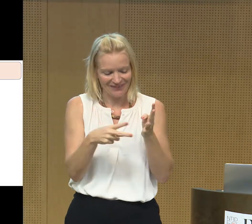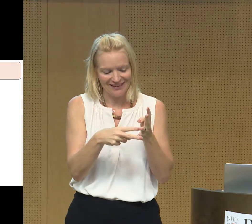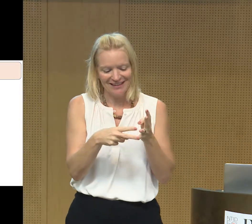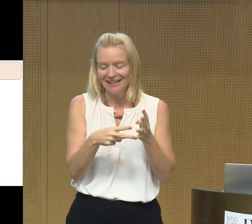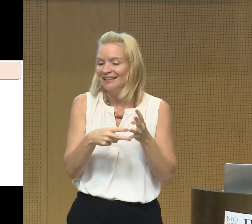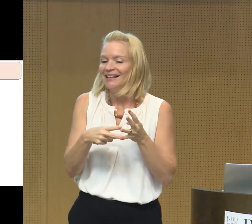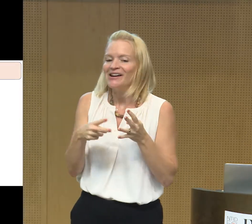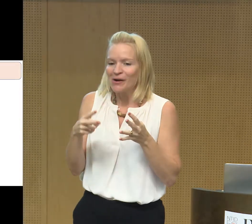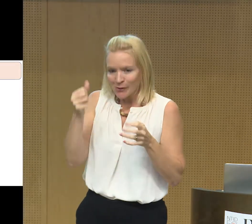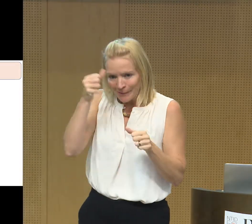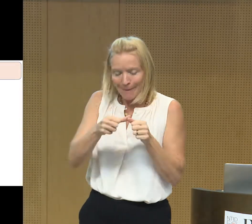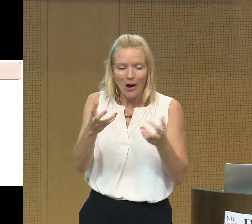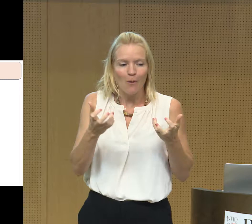2 studies that I have done.